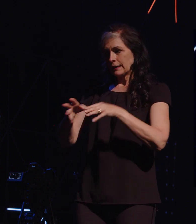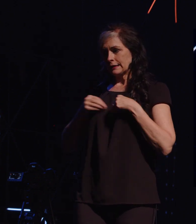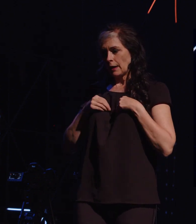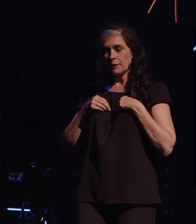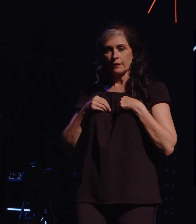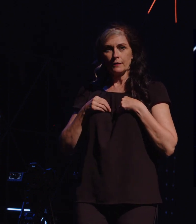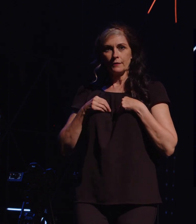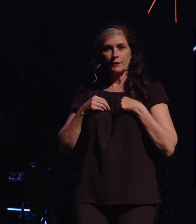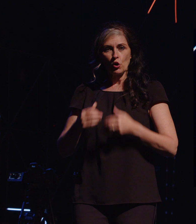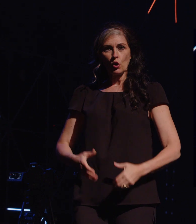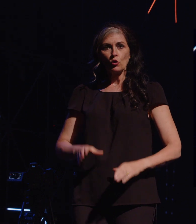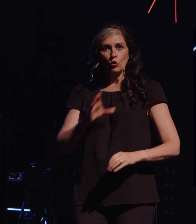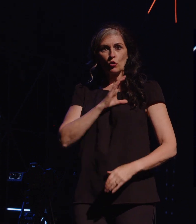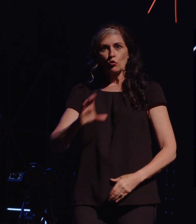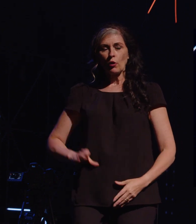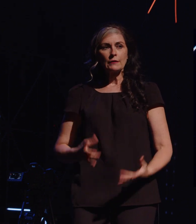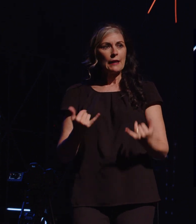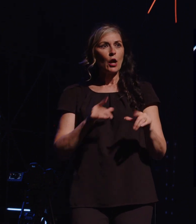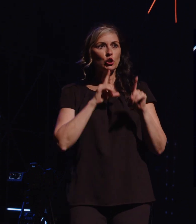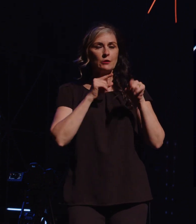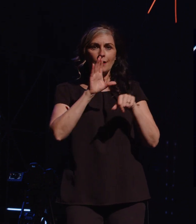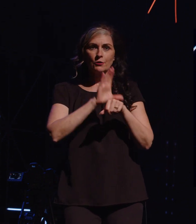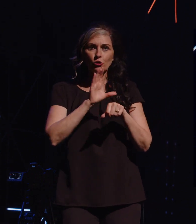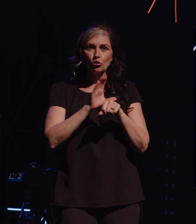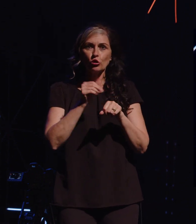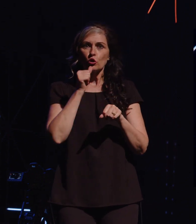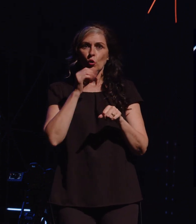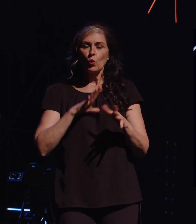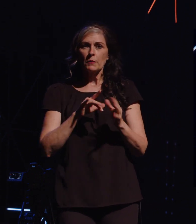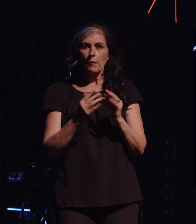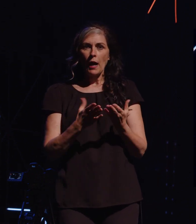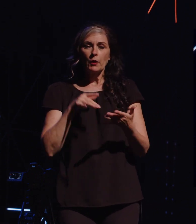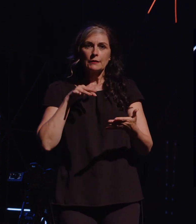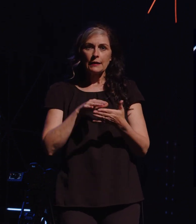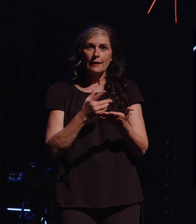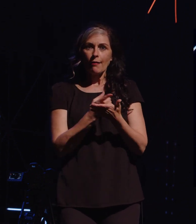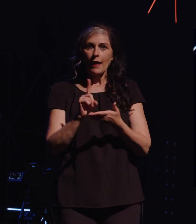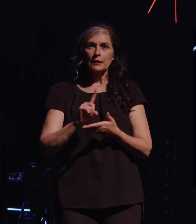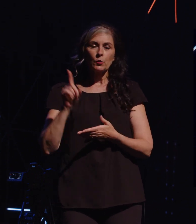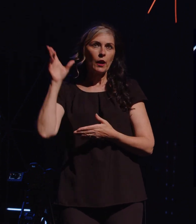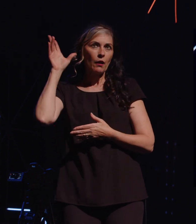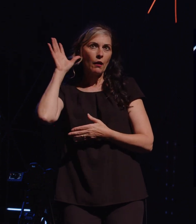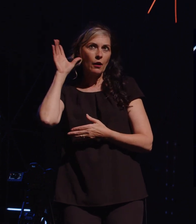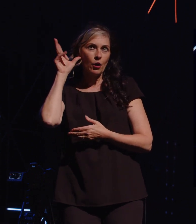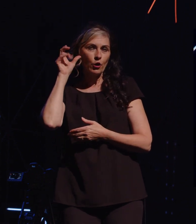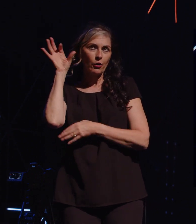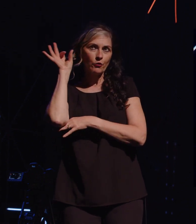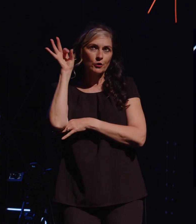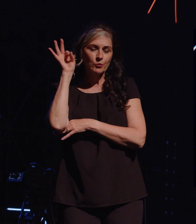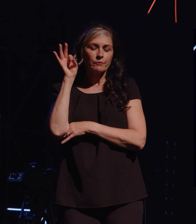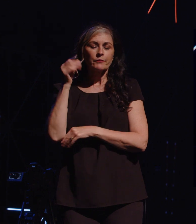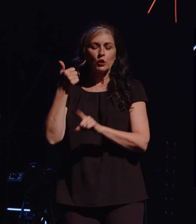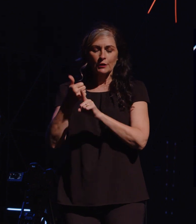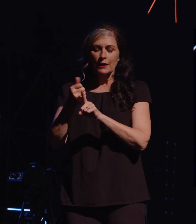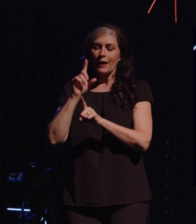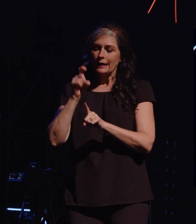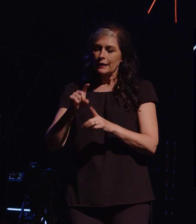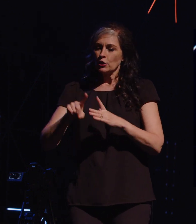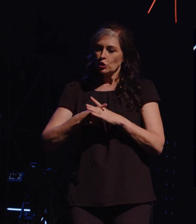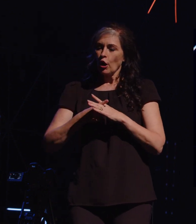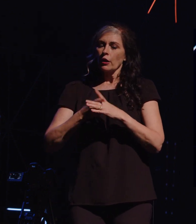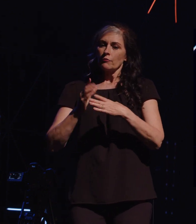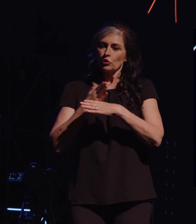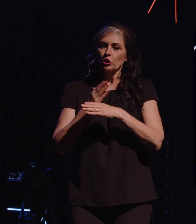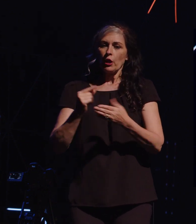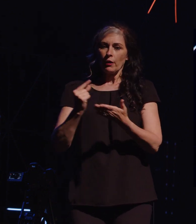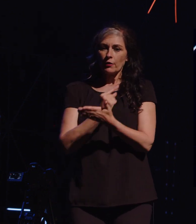to our church. She's in women's Bible study. She heard the sermon last week, and she's like, I need to start sharing the gospel. She's been